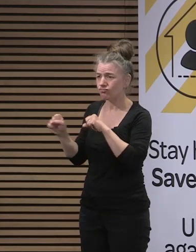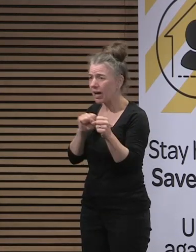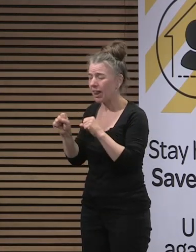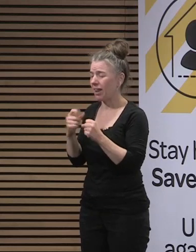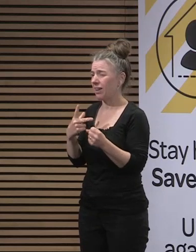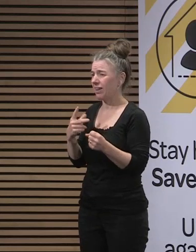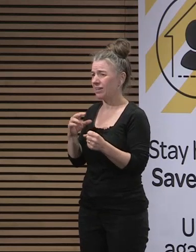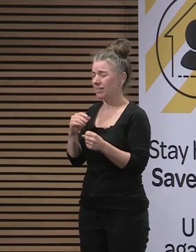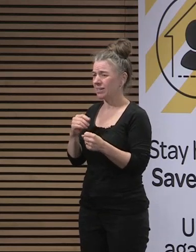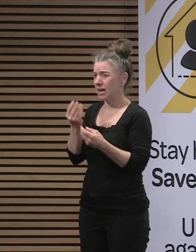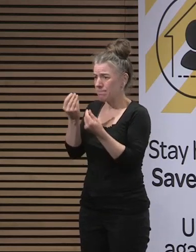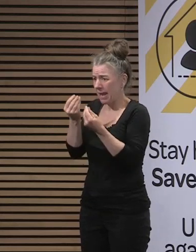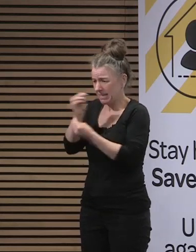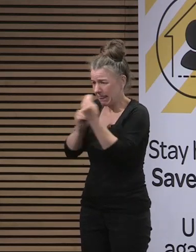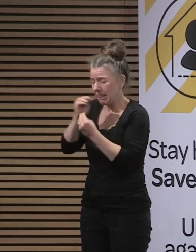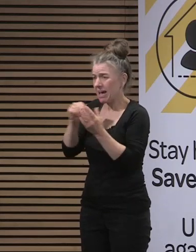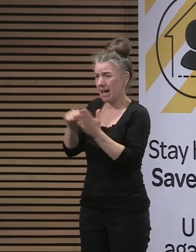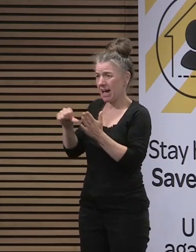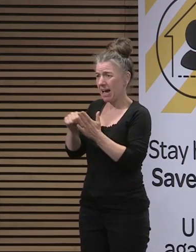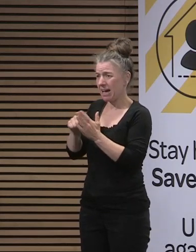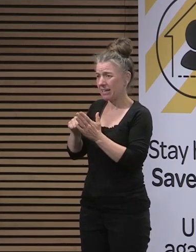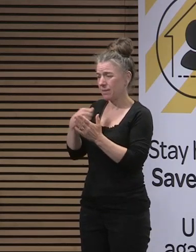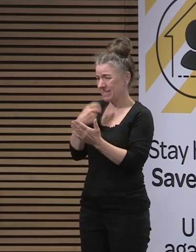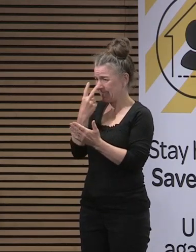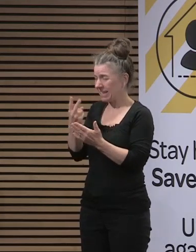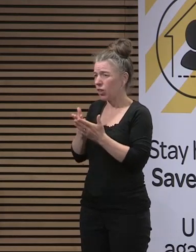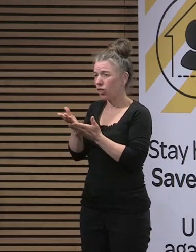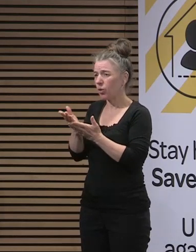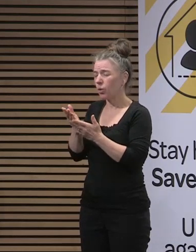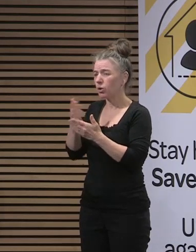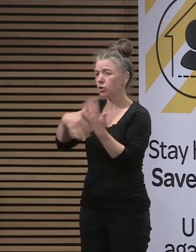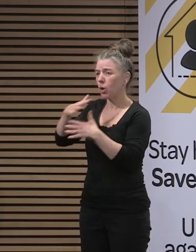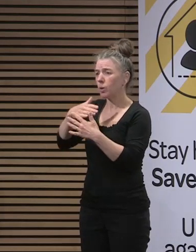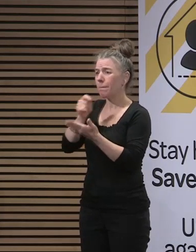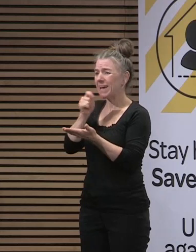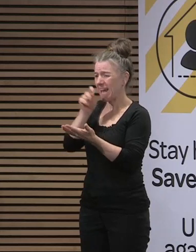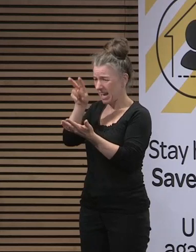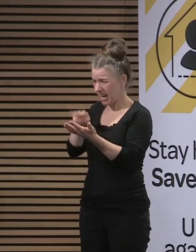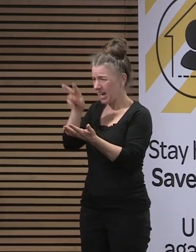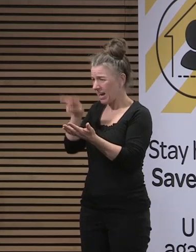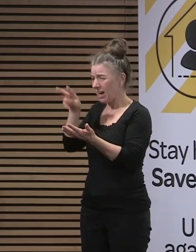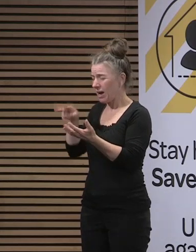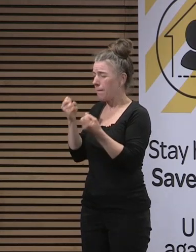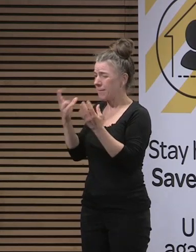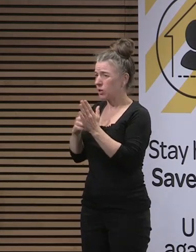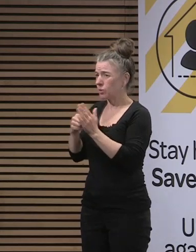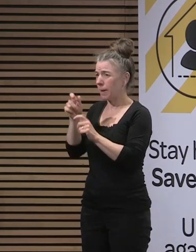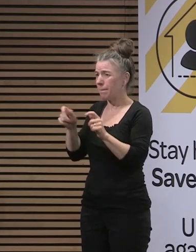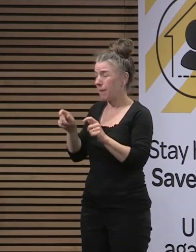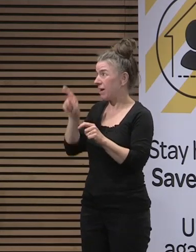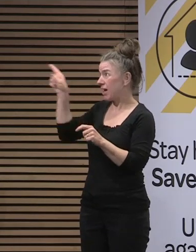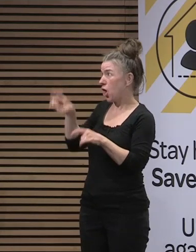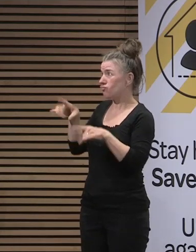social media. It's a way that people can give me direct feedback. It's how I pick up many issues. And I am seeing feedback from New Zealanders in Australia in very